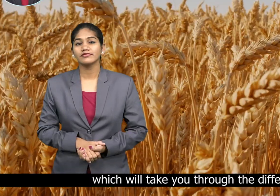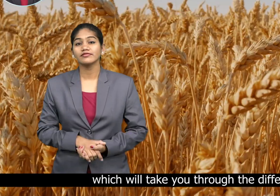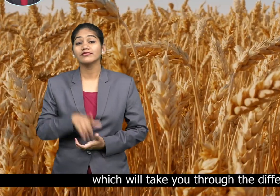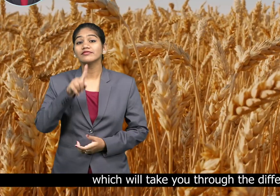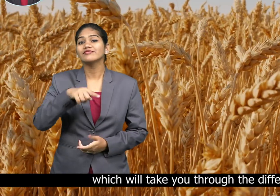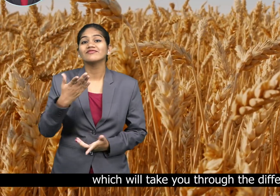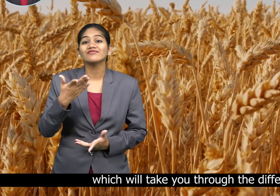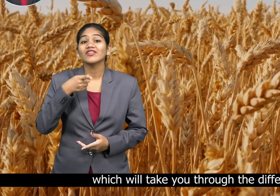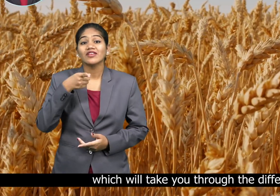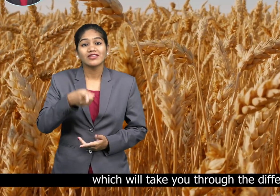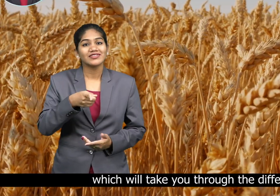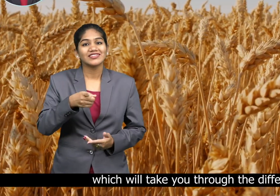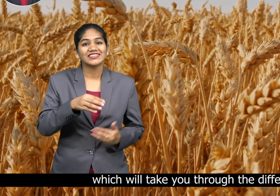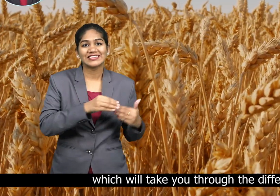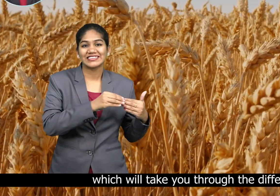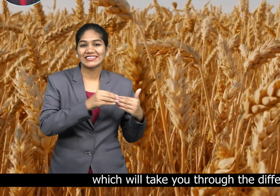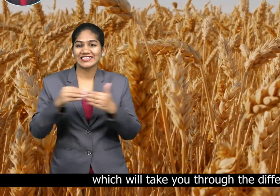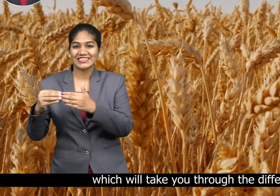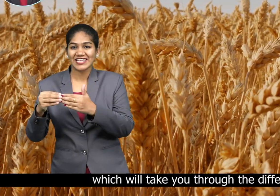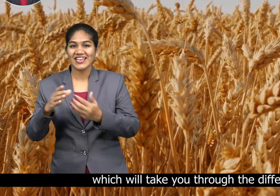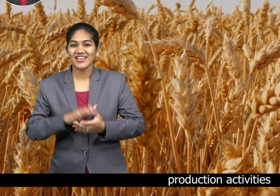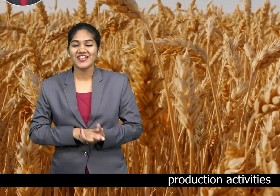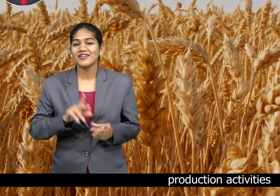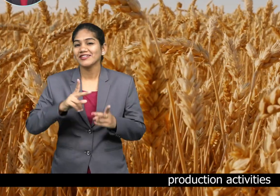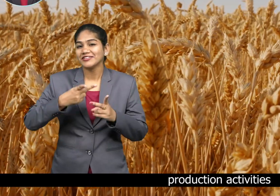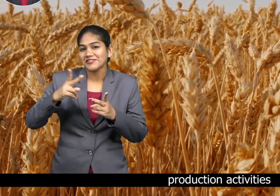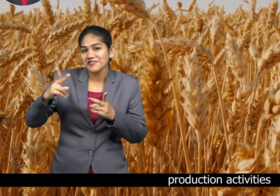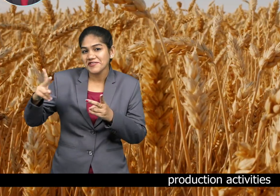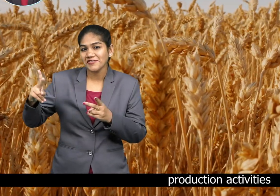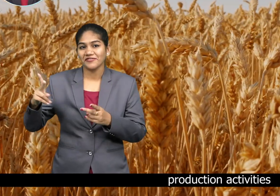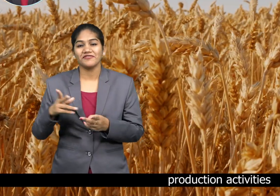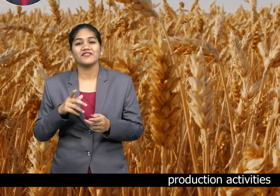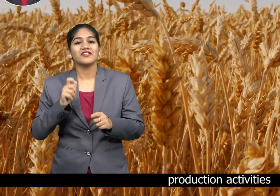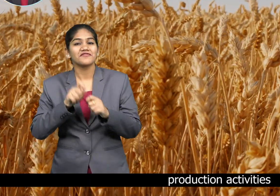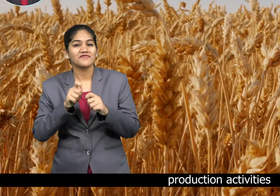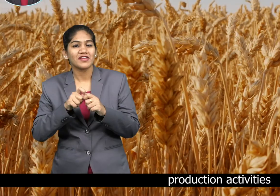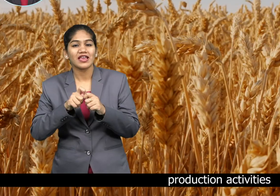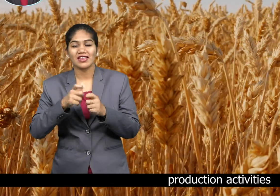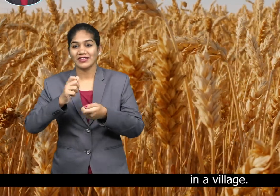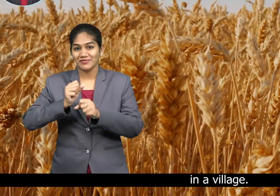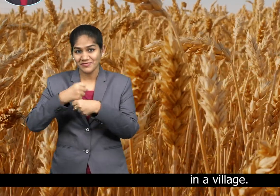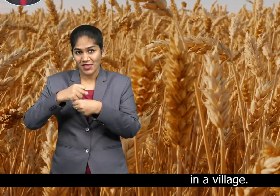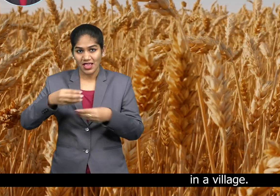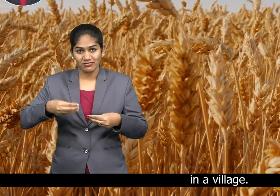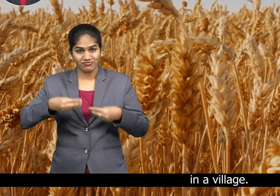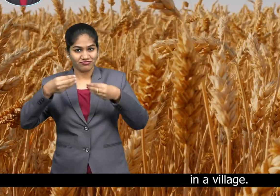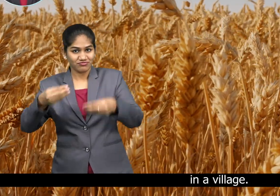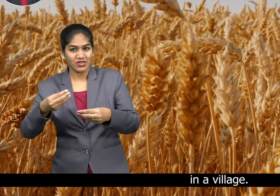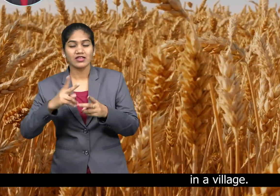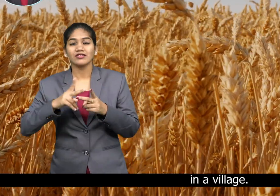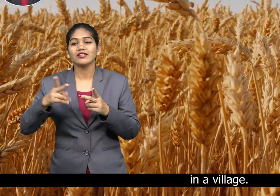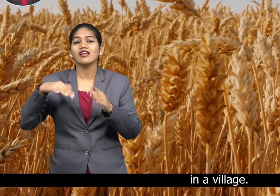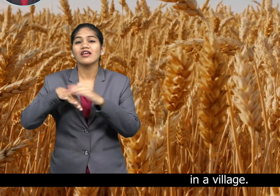Which will take you through the different types of production activities in a village.